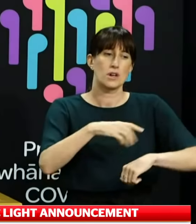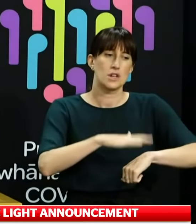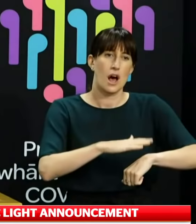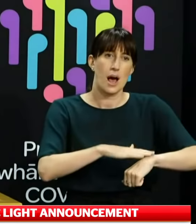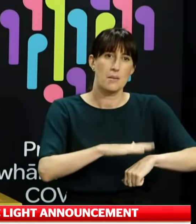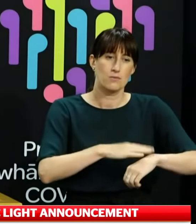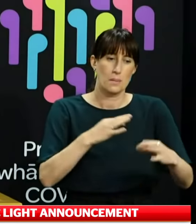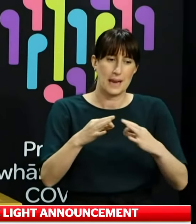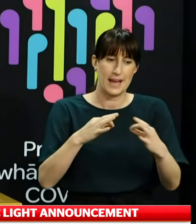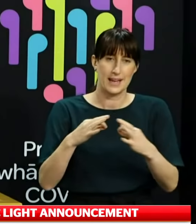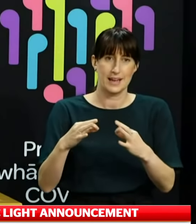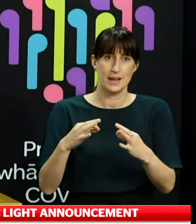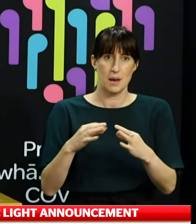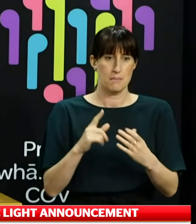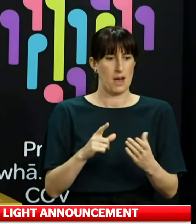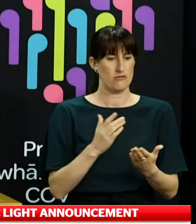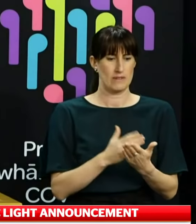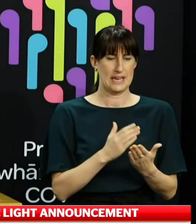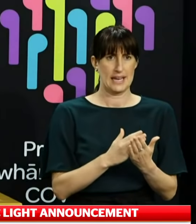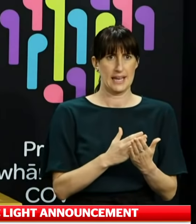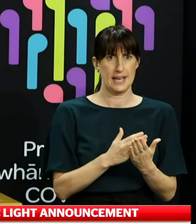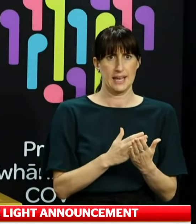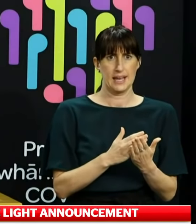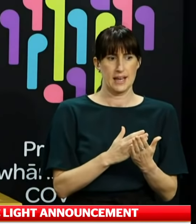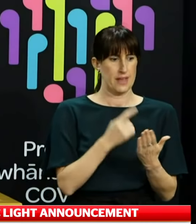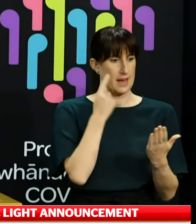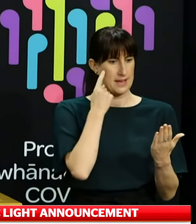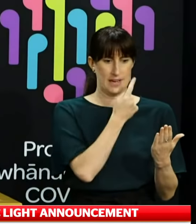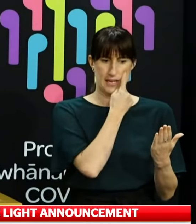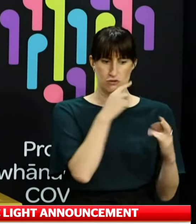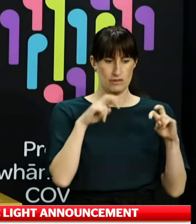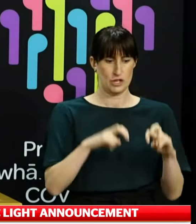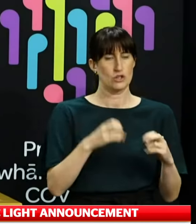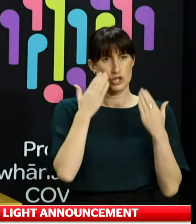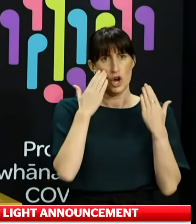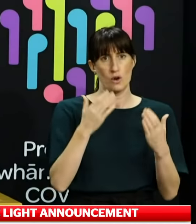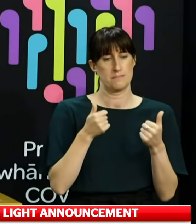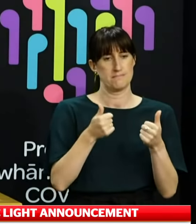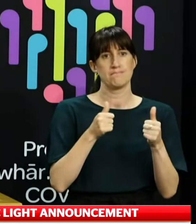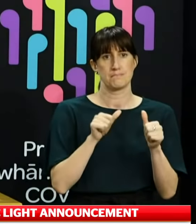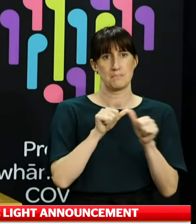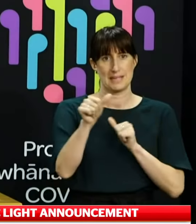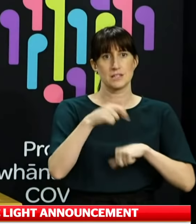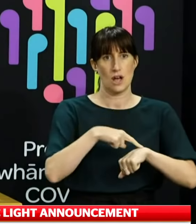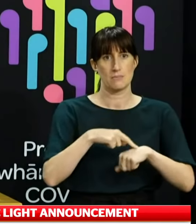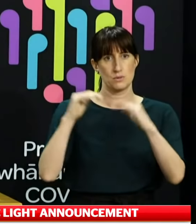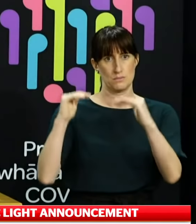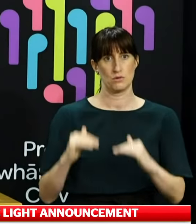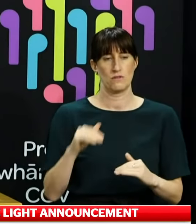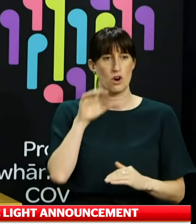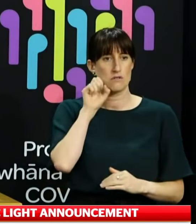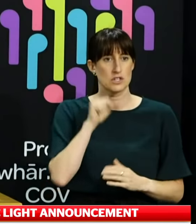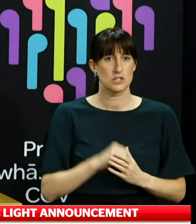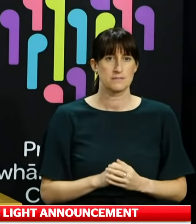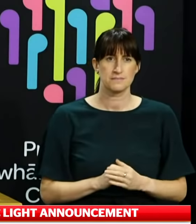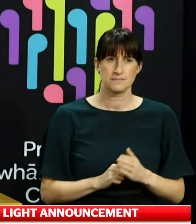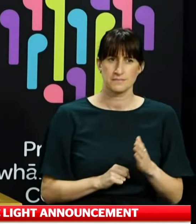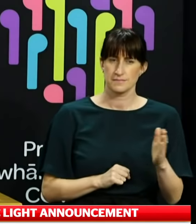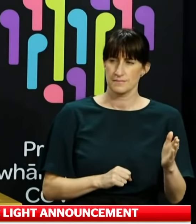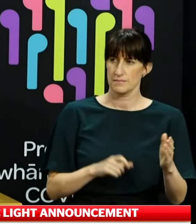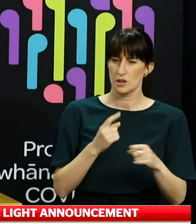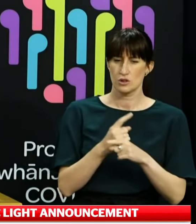the evidence stacks up very strongly in favour of the move to orange. Masking in schools. Why have you left that up to schools? Why